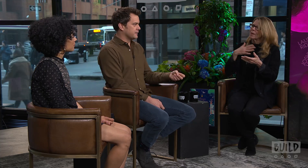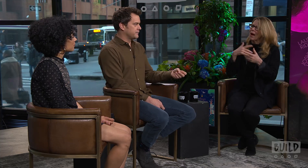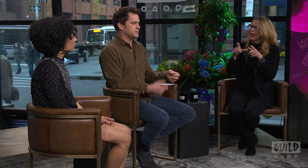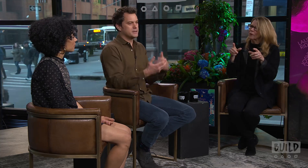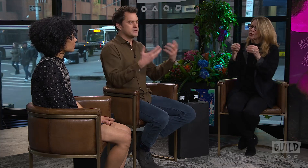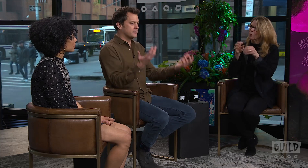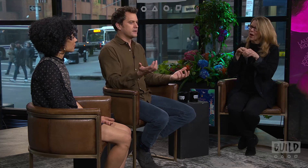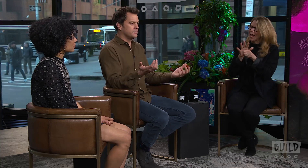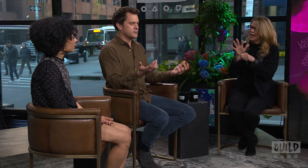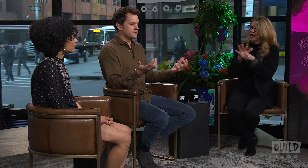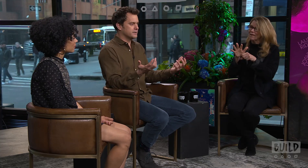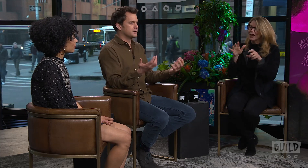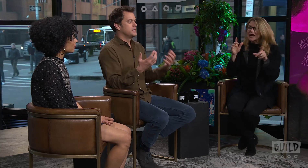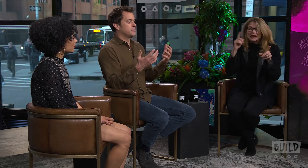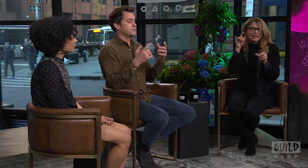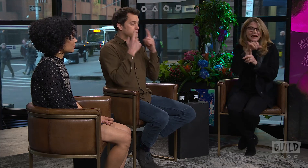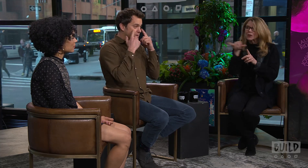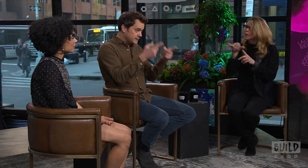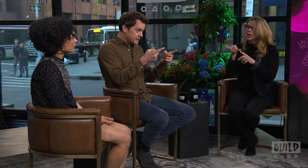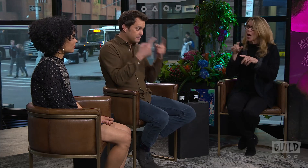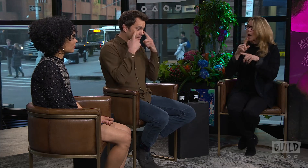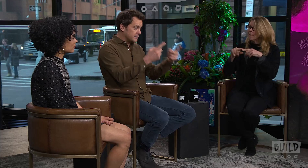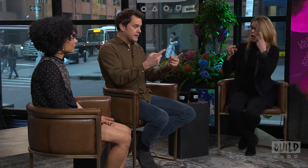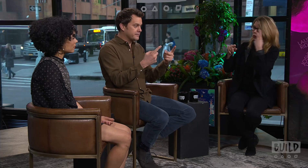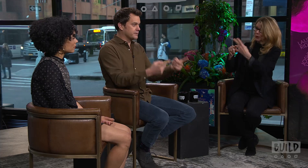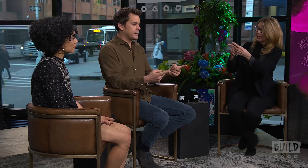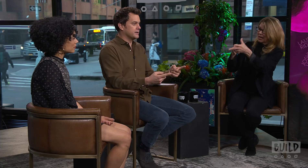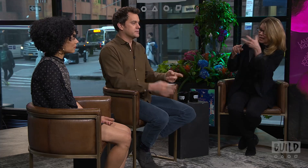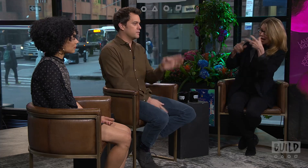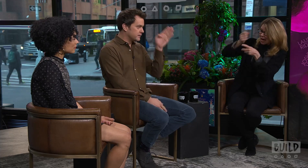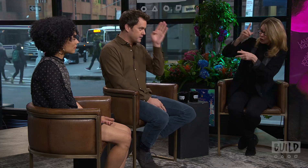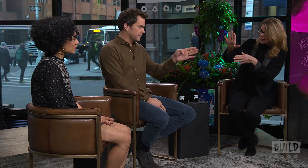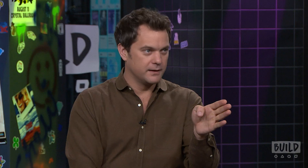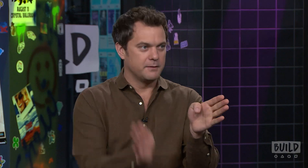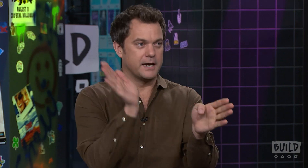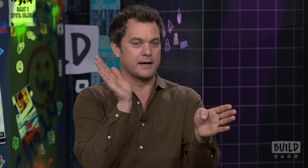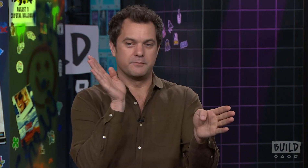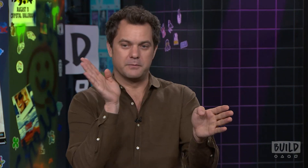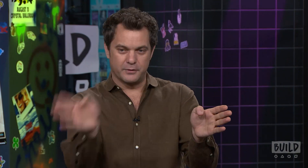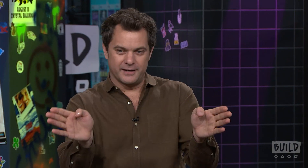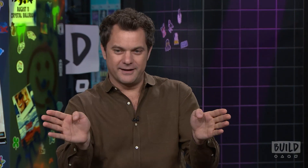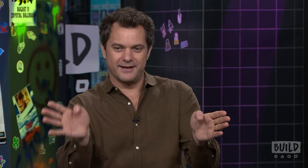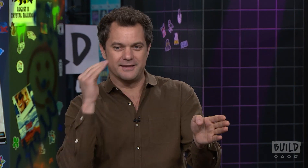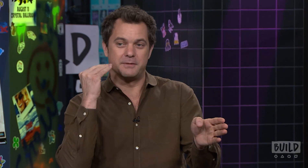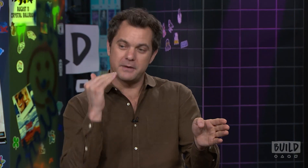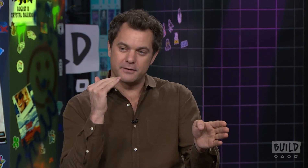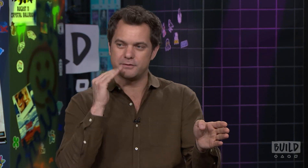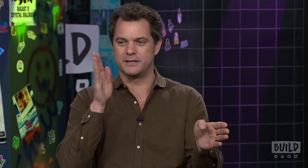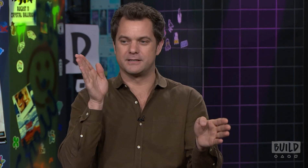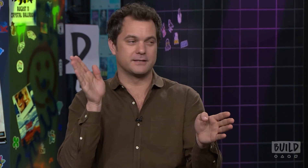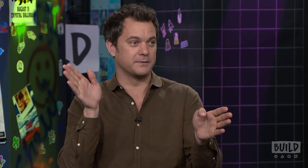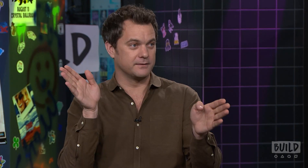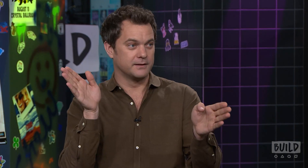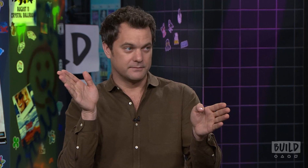than enough, which doesn't sound like a huge difference, but to see and be reading off of her hands one thing and have my brain and then my